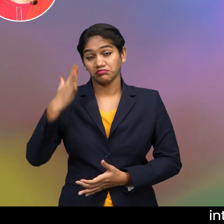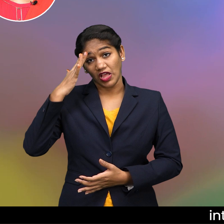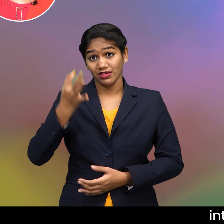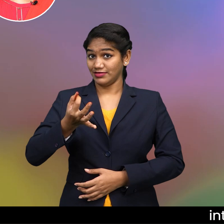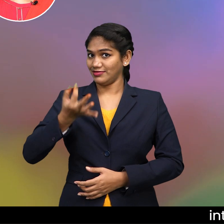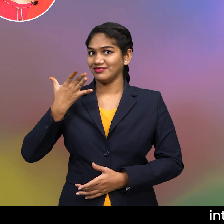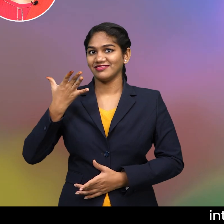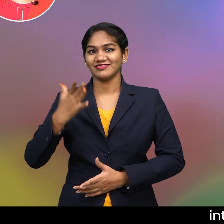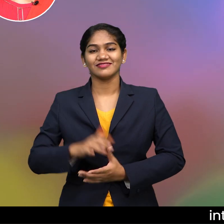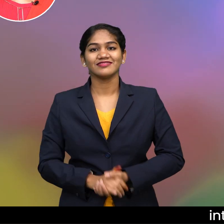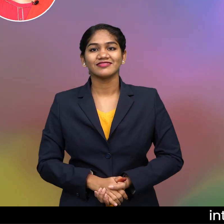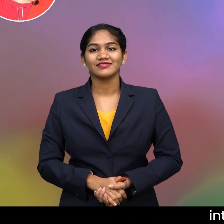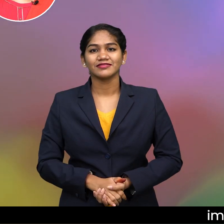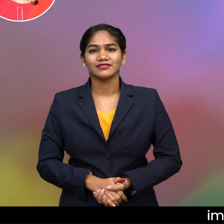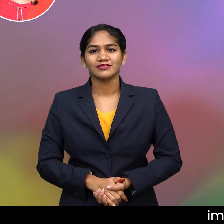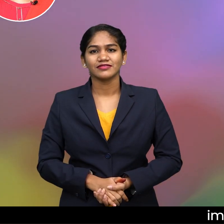intelligence,